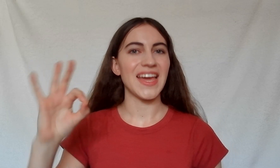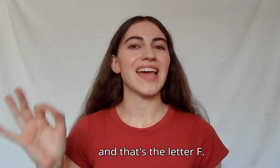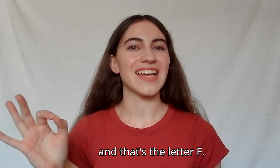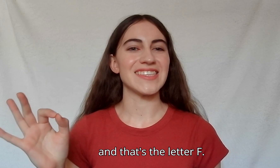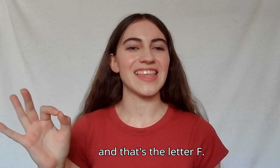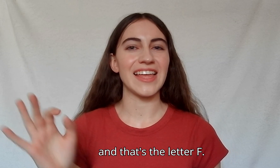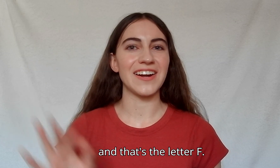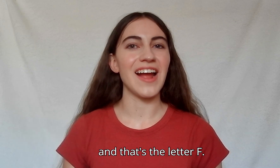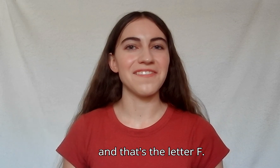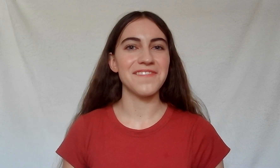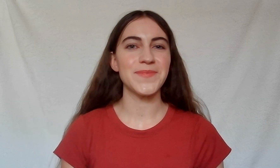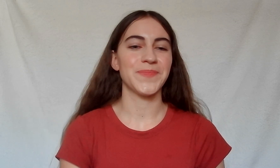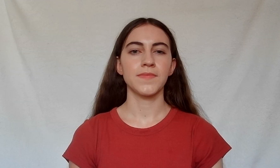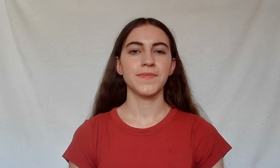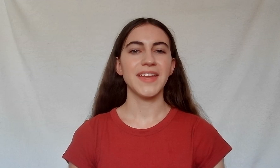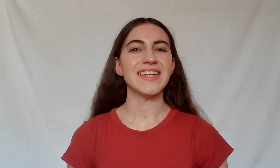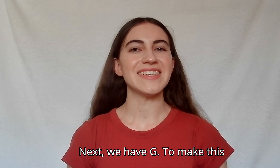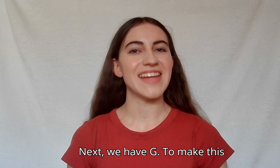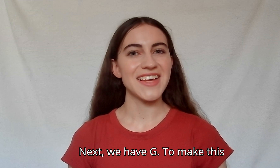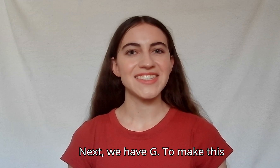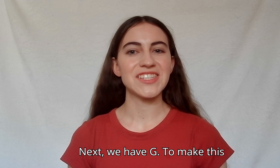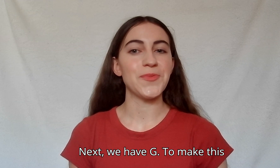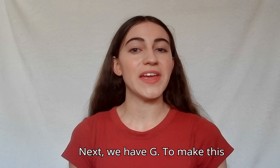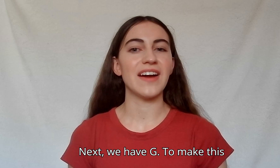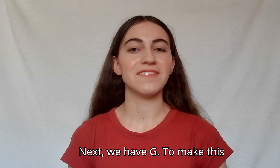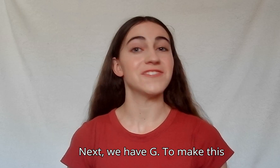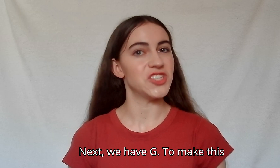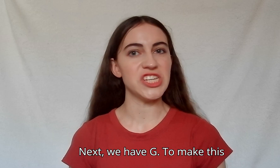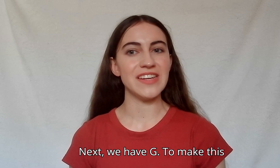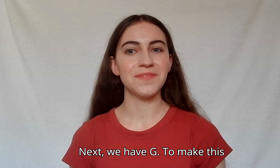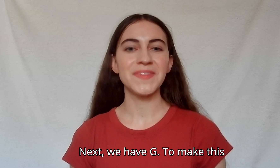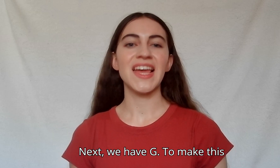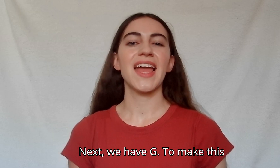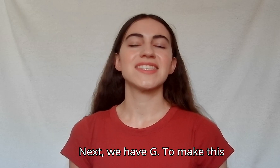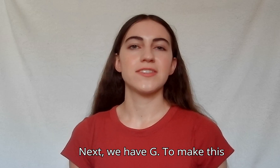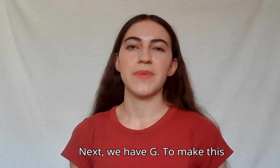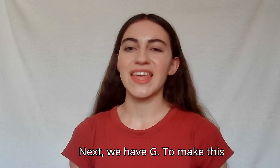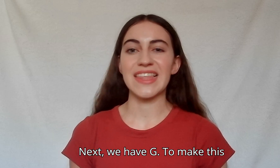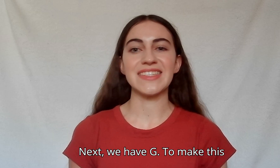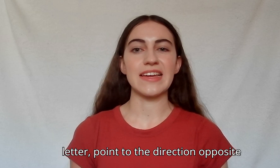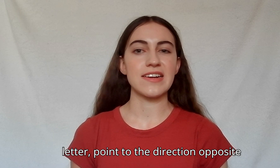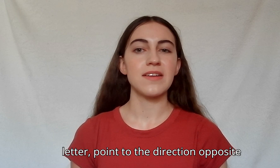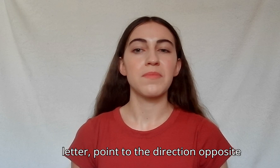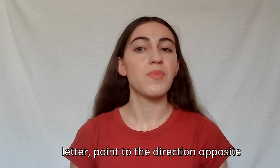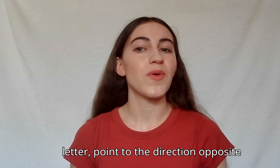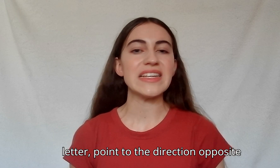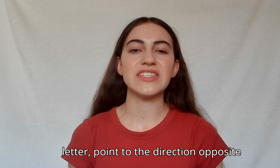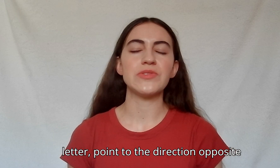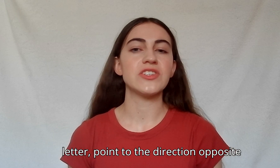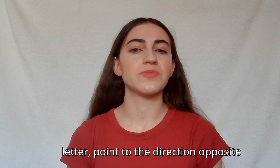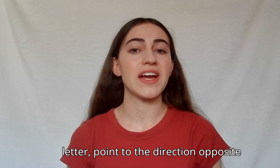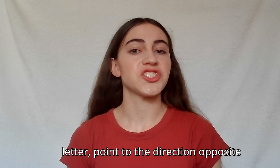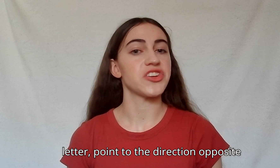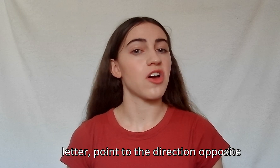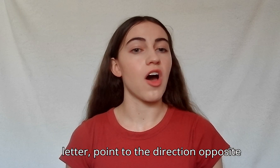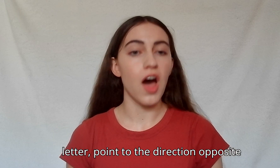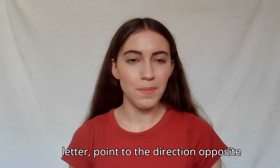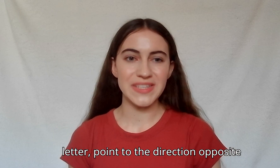And that's the letter F. Next, we have G. To make this letter, point to the direction